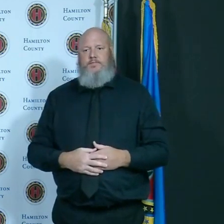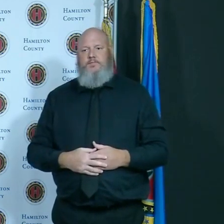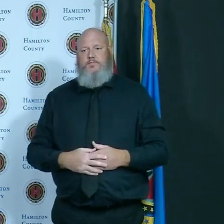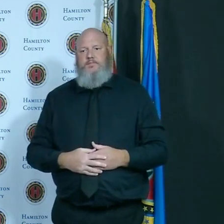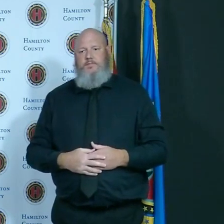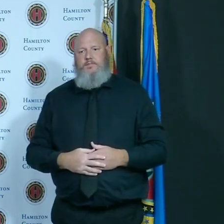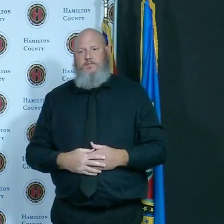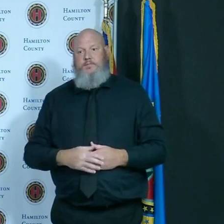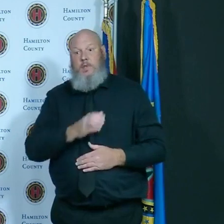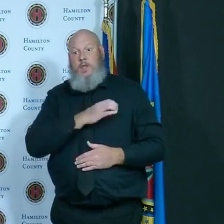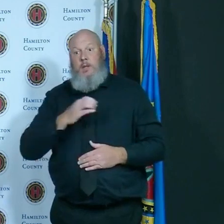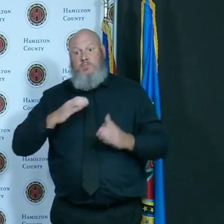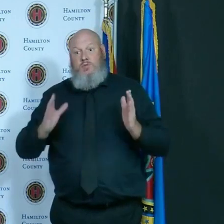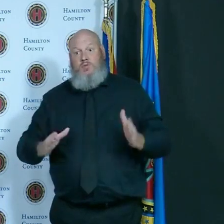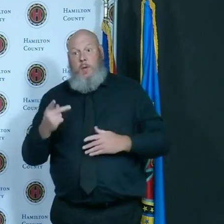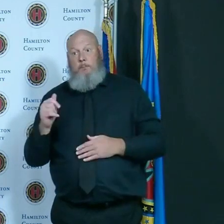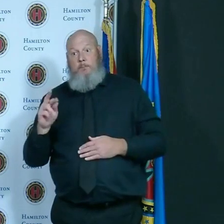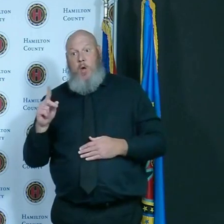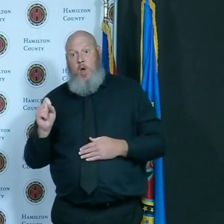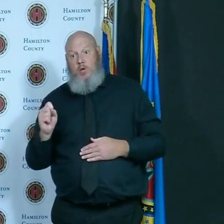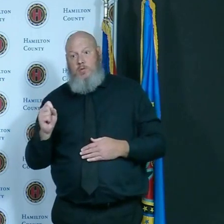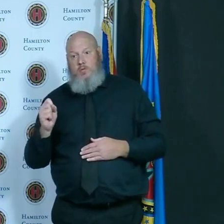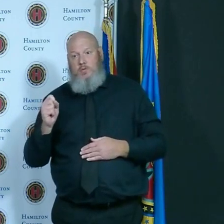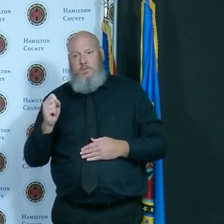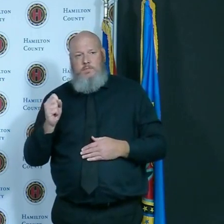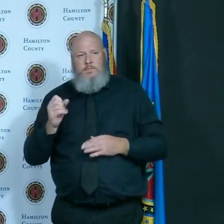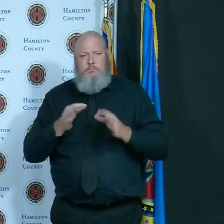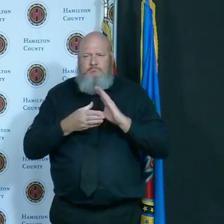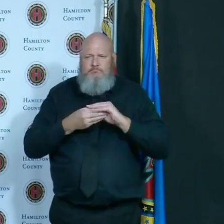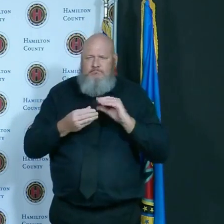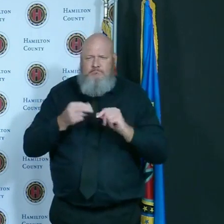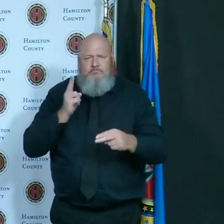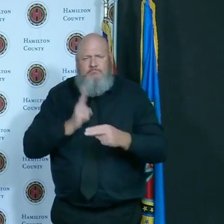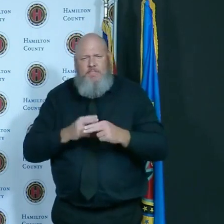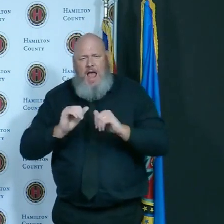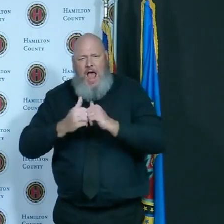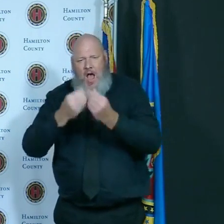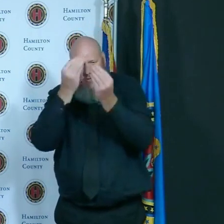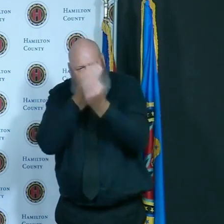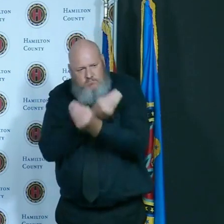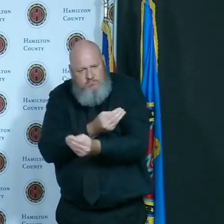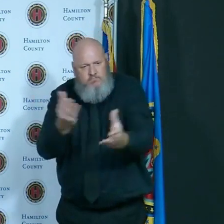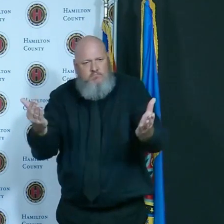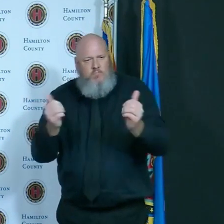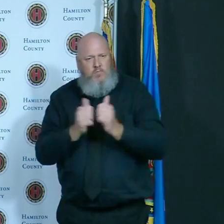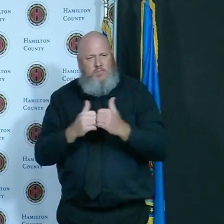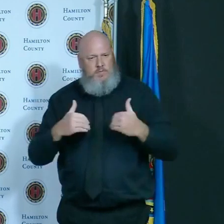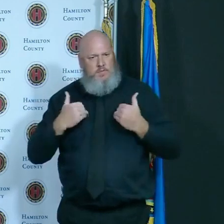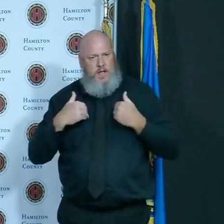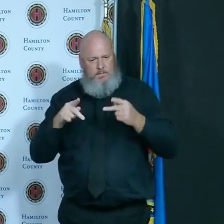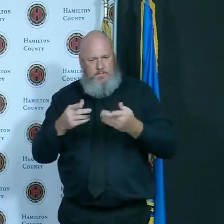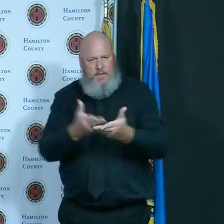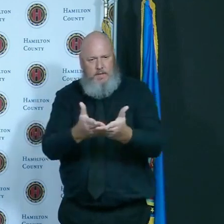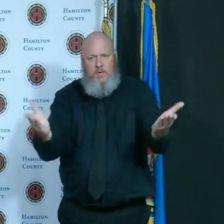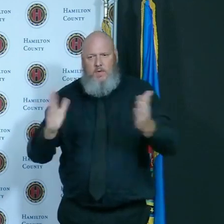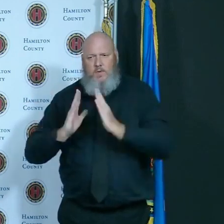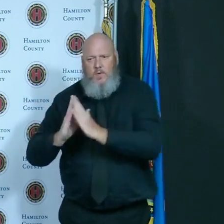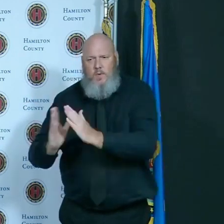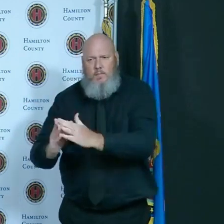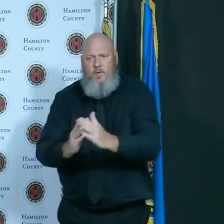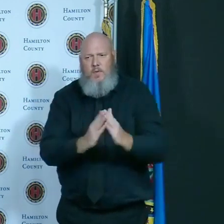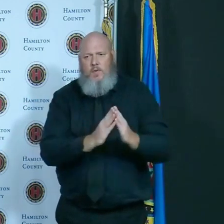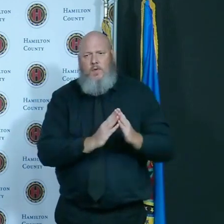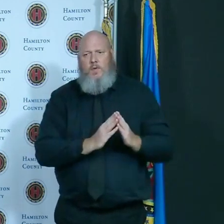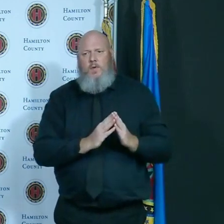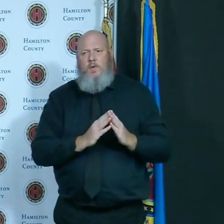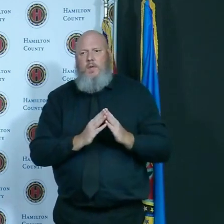we communicate the messages. Locally, we have Public Medical launching 6 feet apart and mask up.